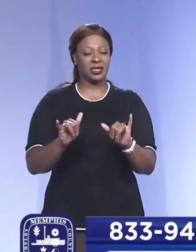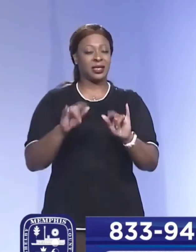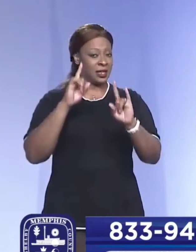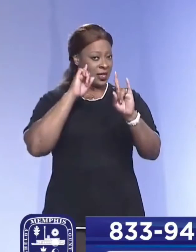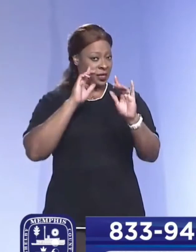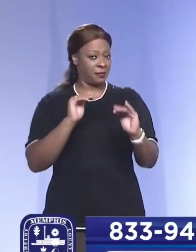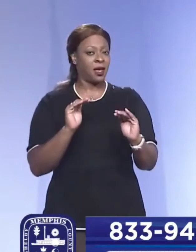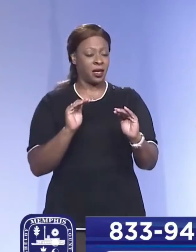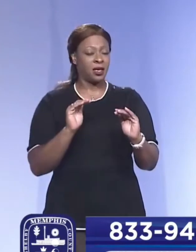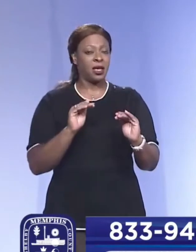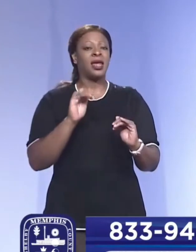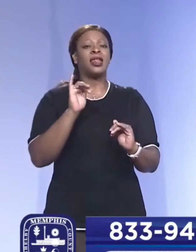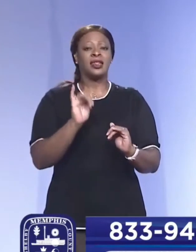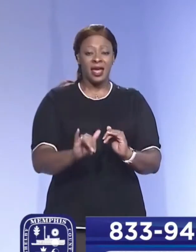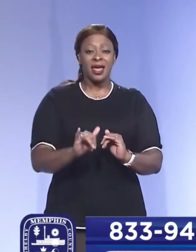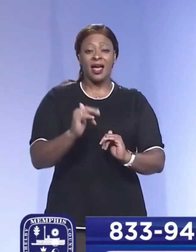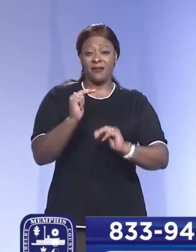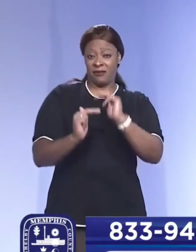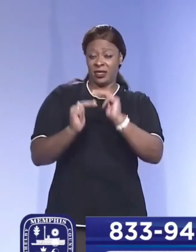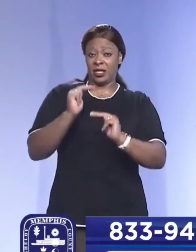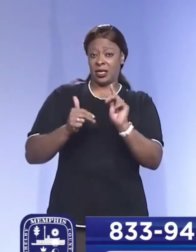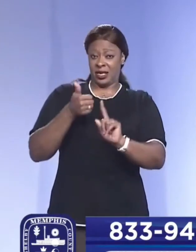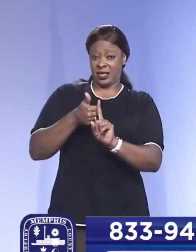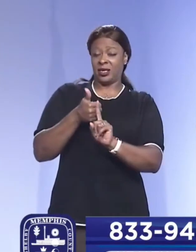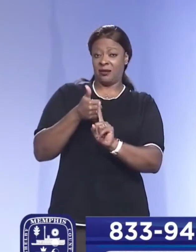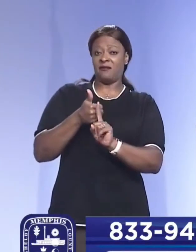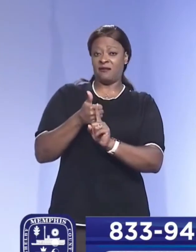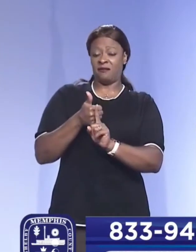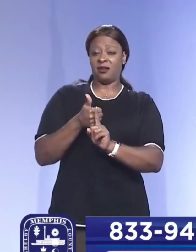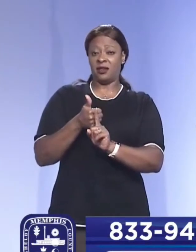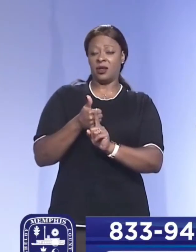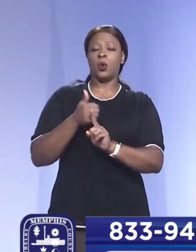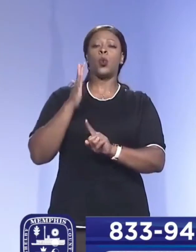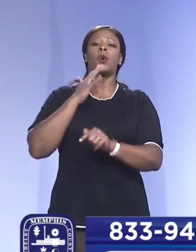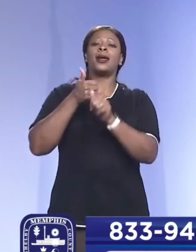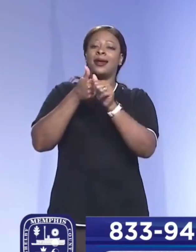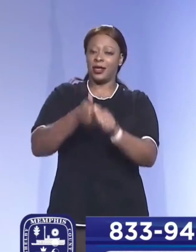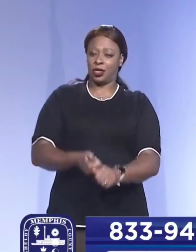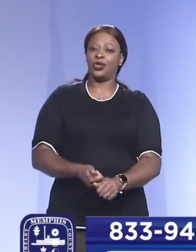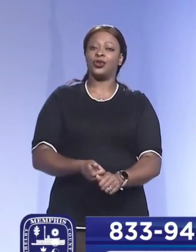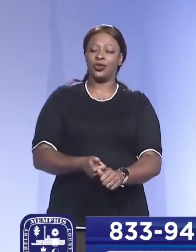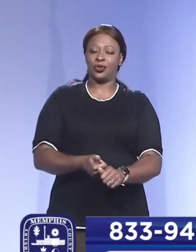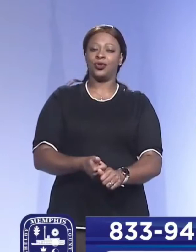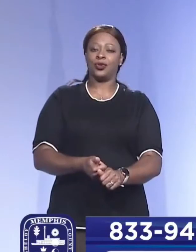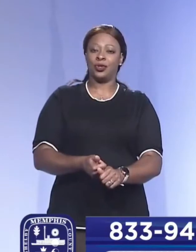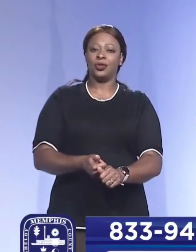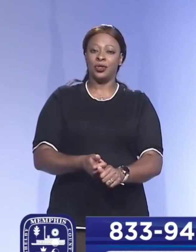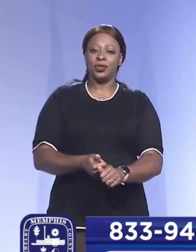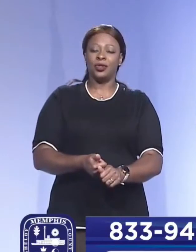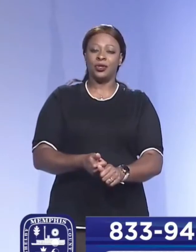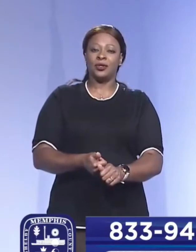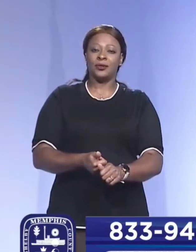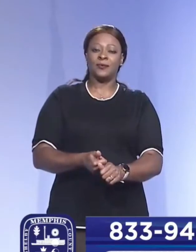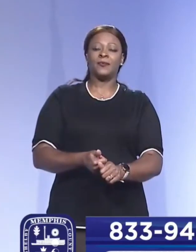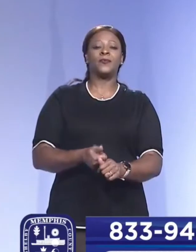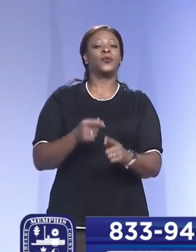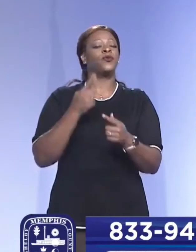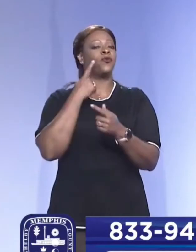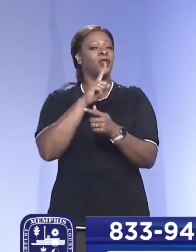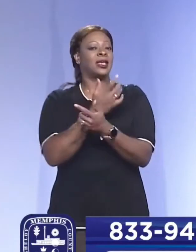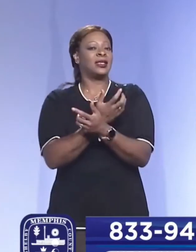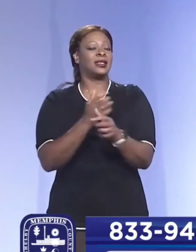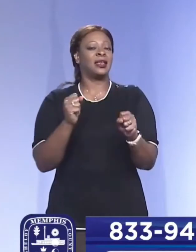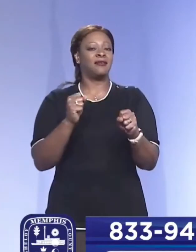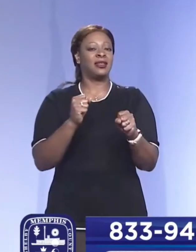expect that the facilities will adhere to the safety